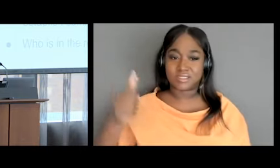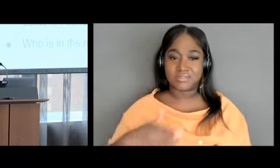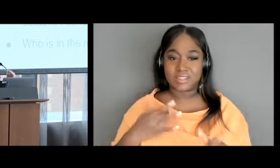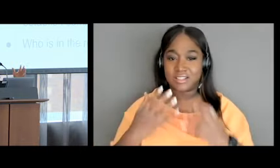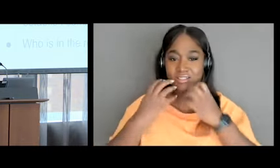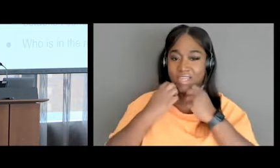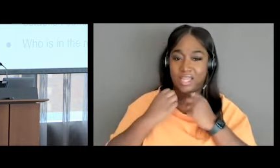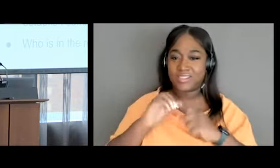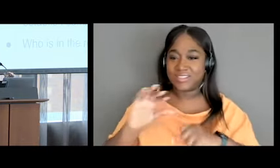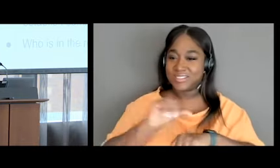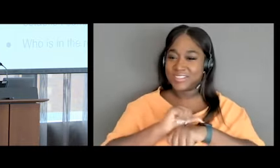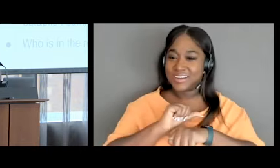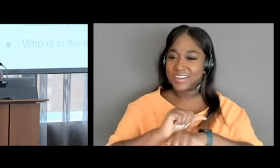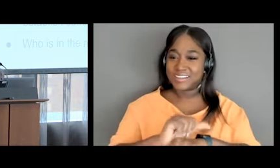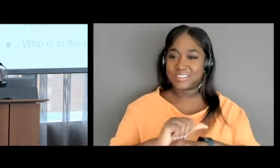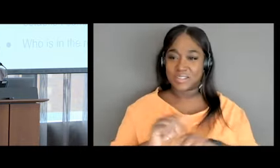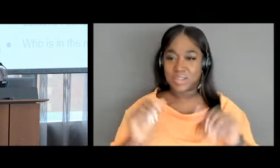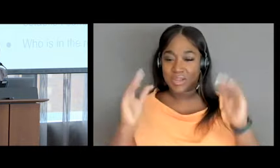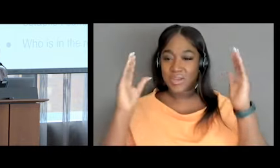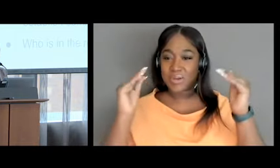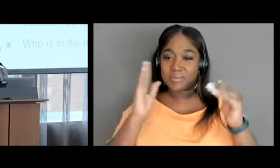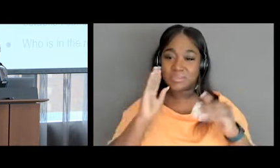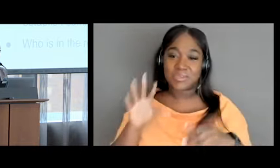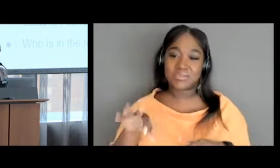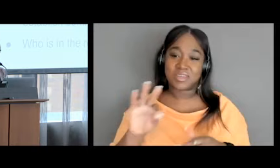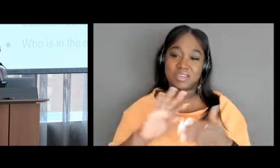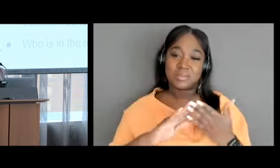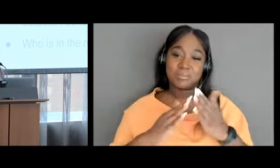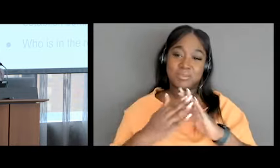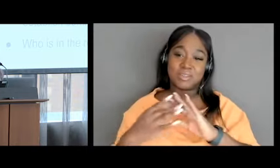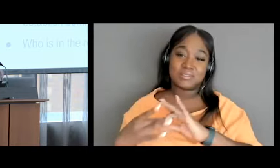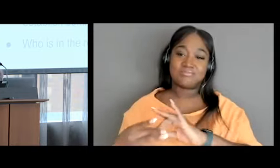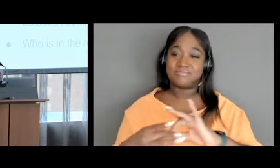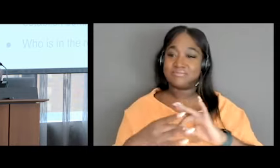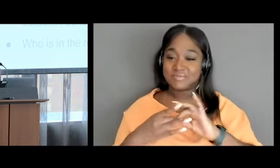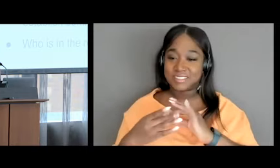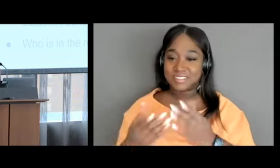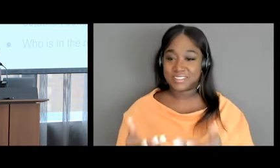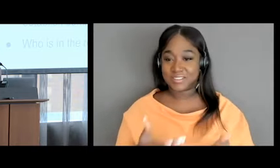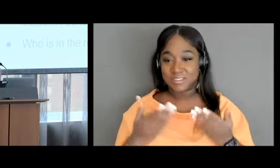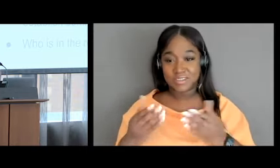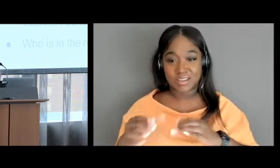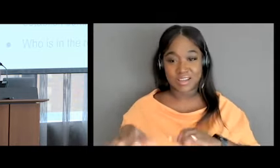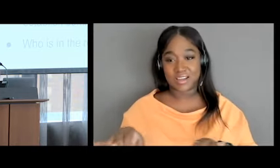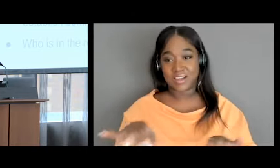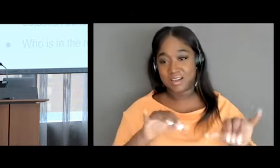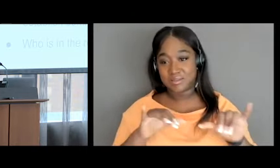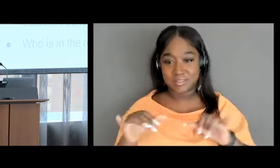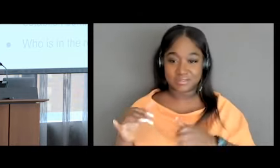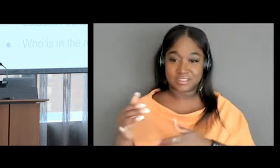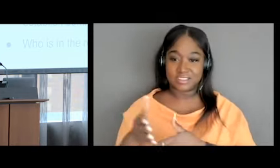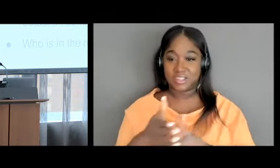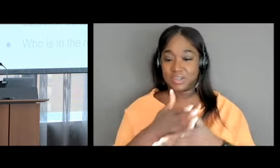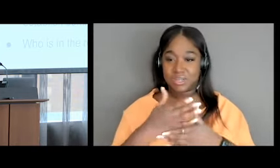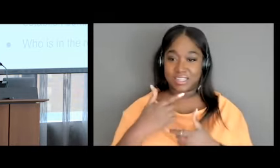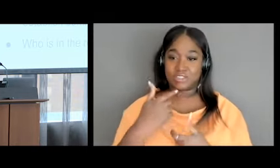here in the sense that we find common ground and shared interests as well as practices that could